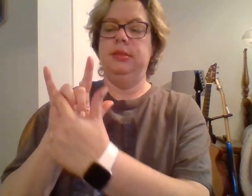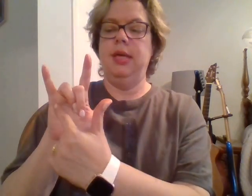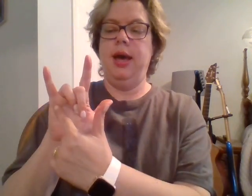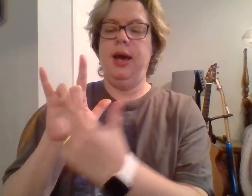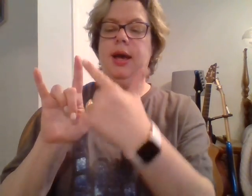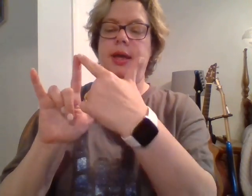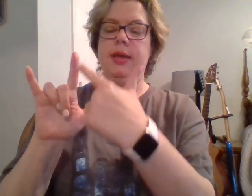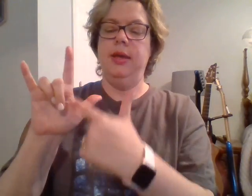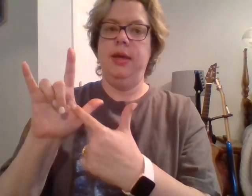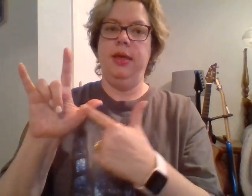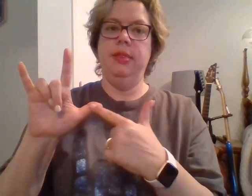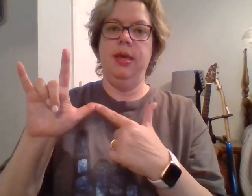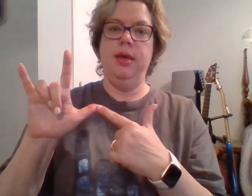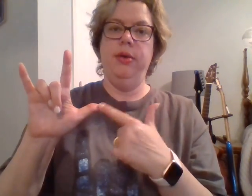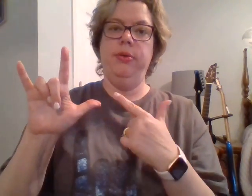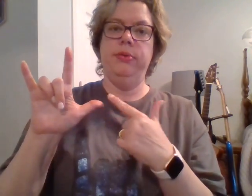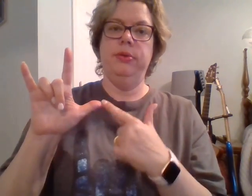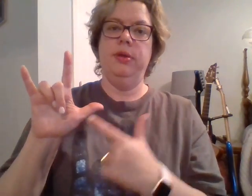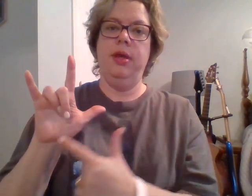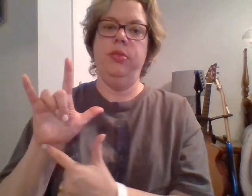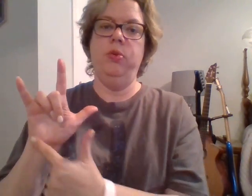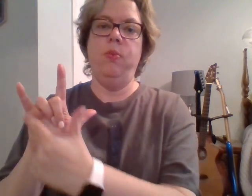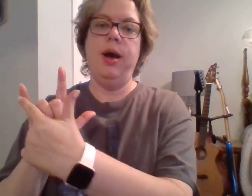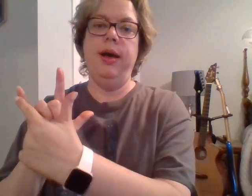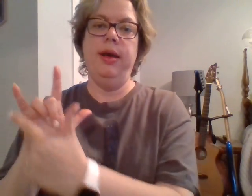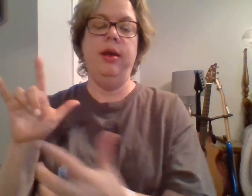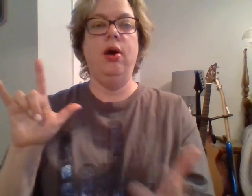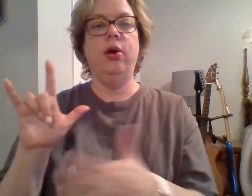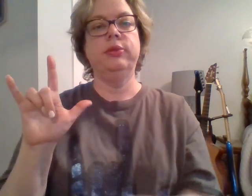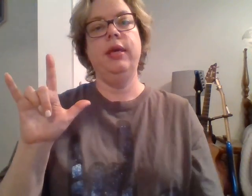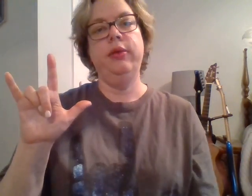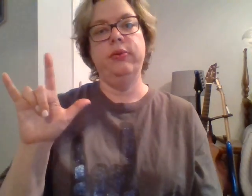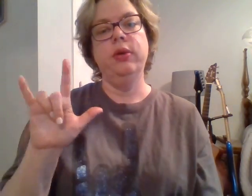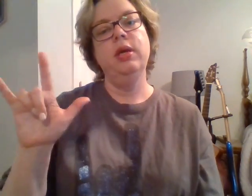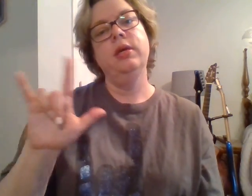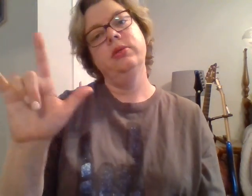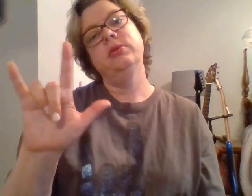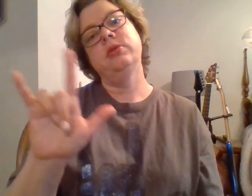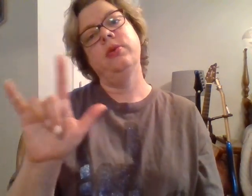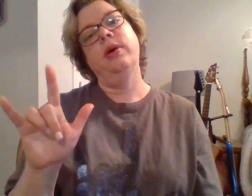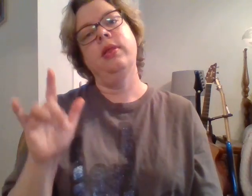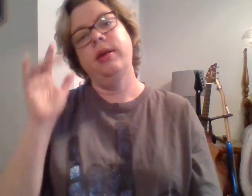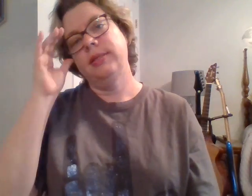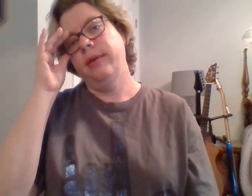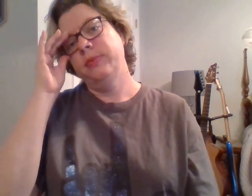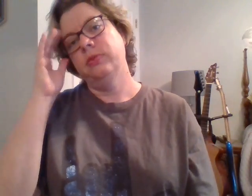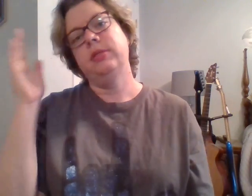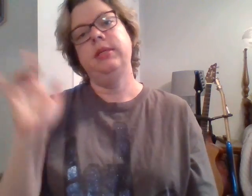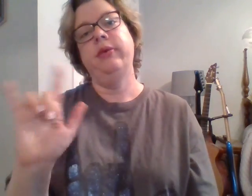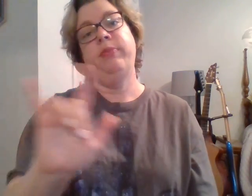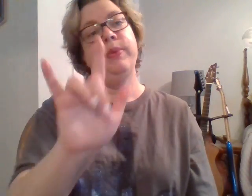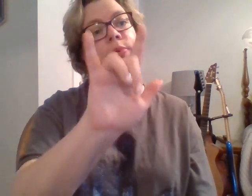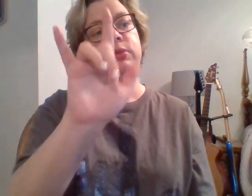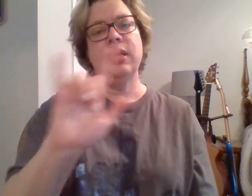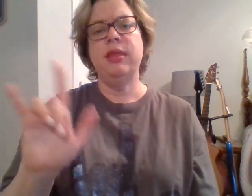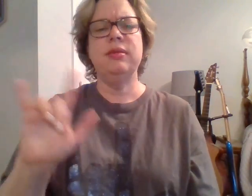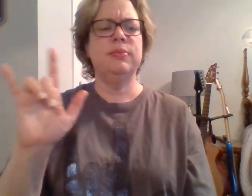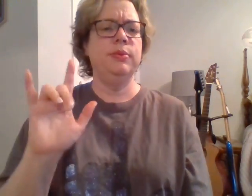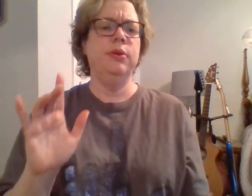the I and the L and the Y all together. So a lot of times you'll see deaf people say this when they're